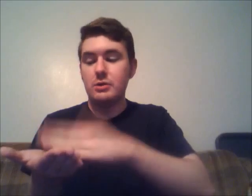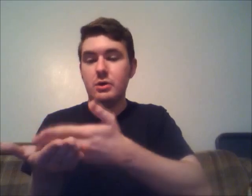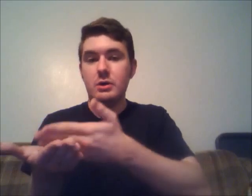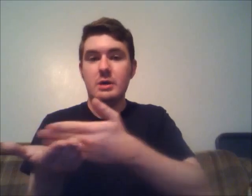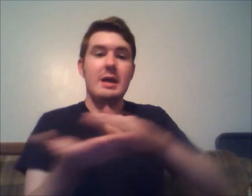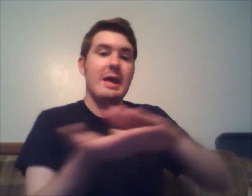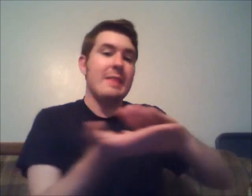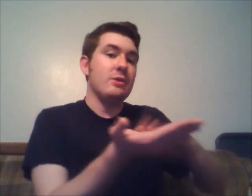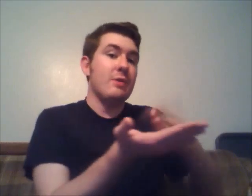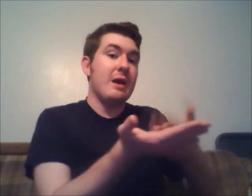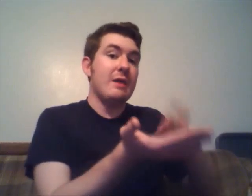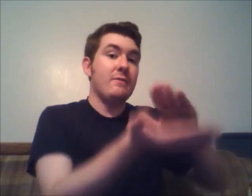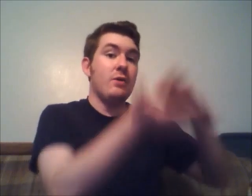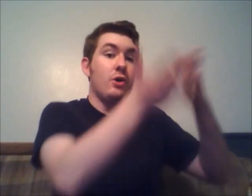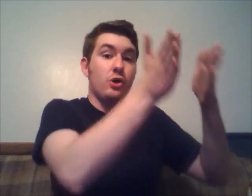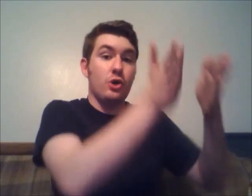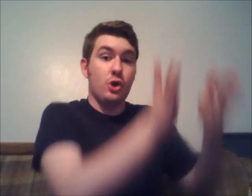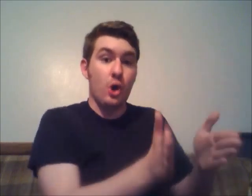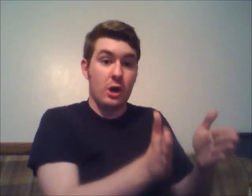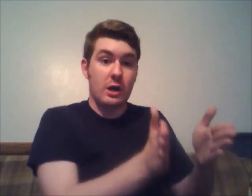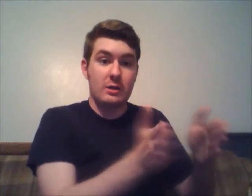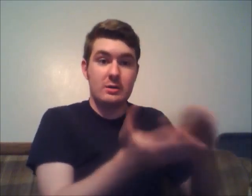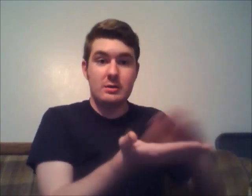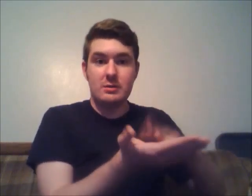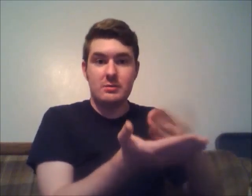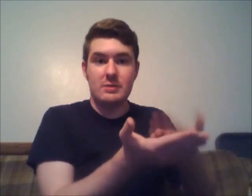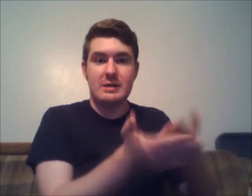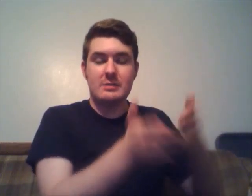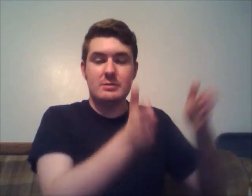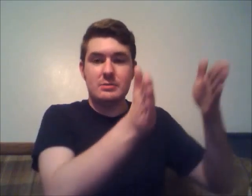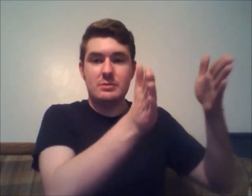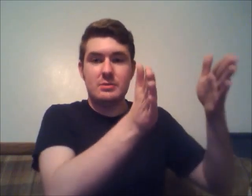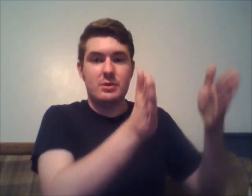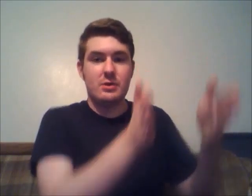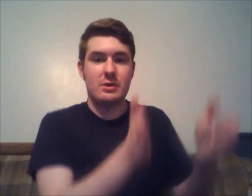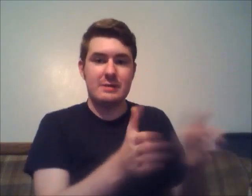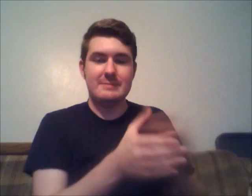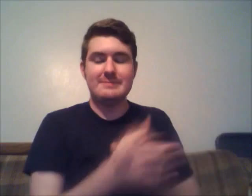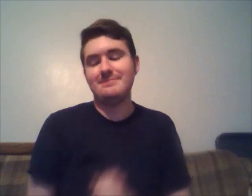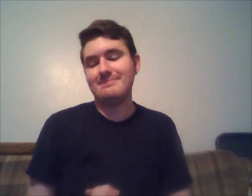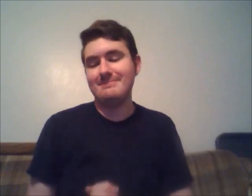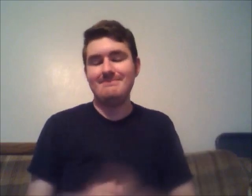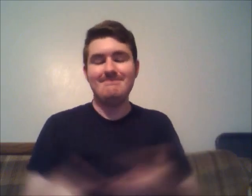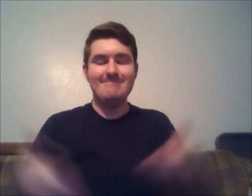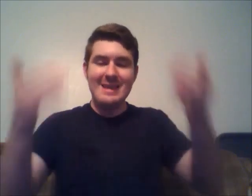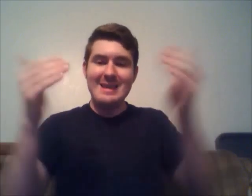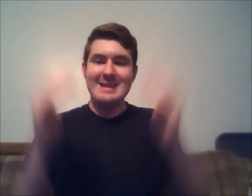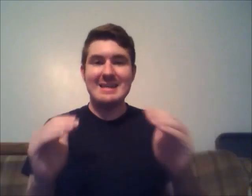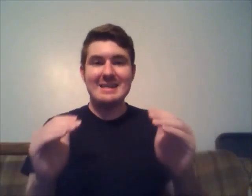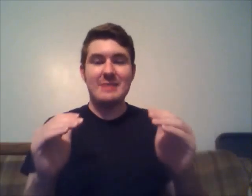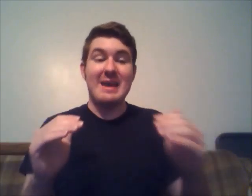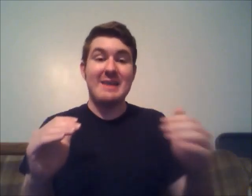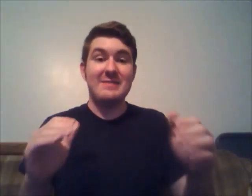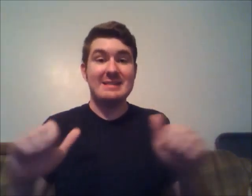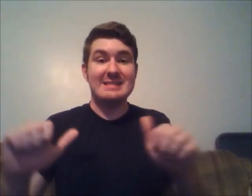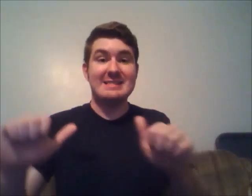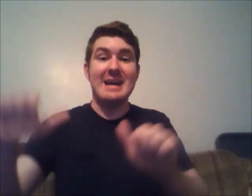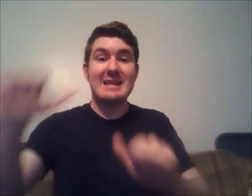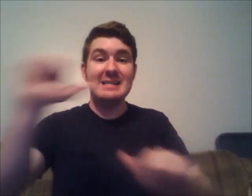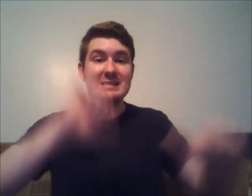cook, and then you have the cook, right? The cook. Next down we have science. This